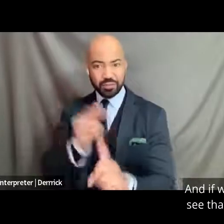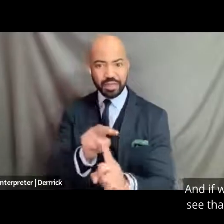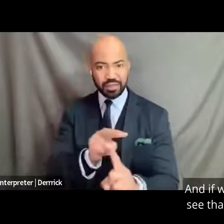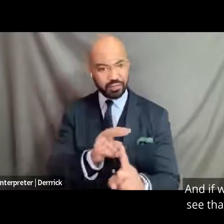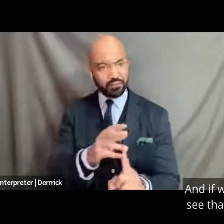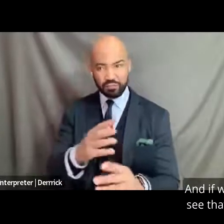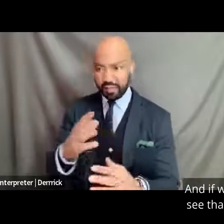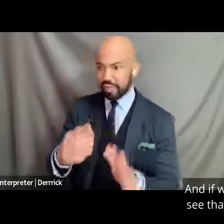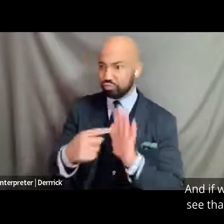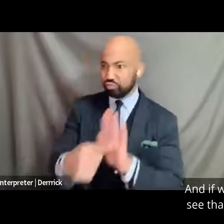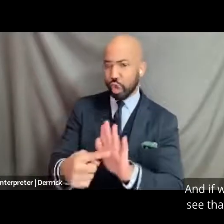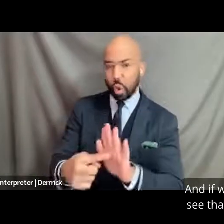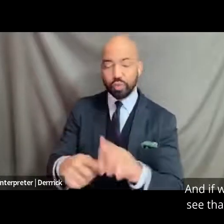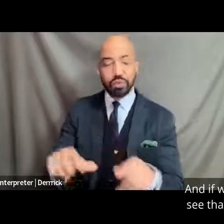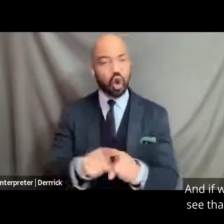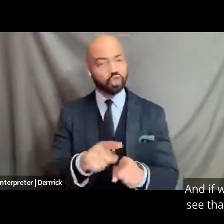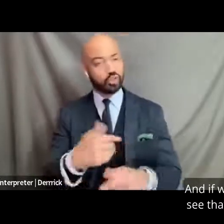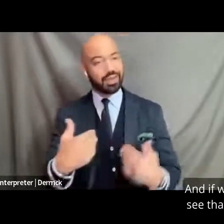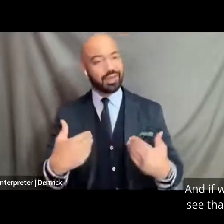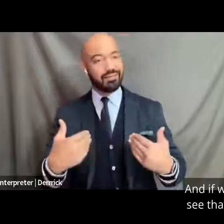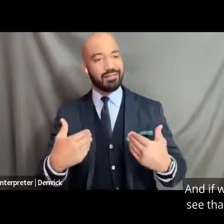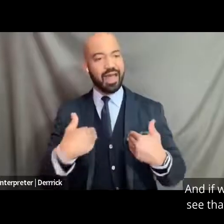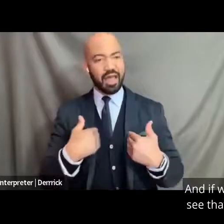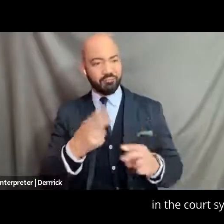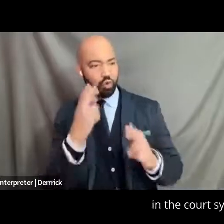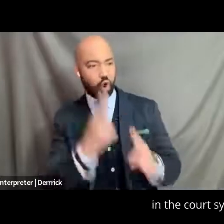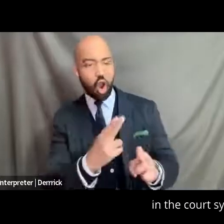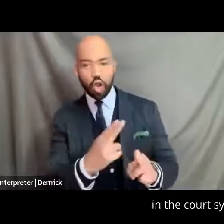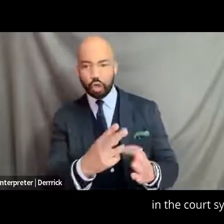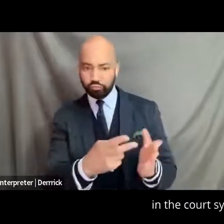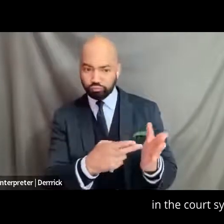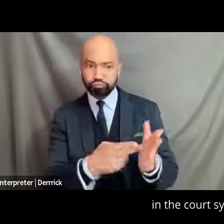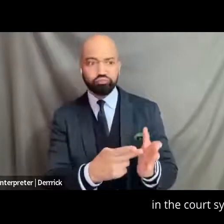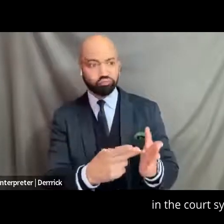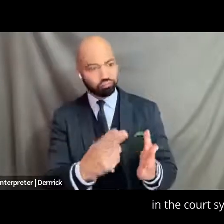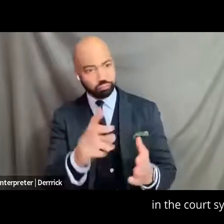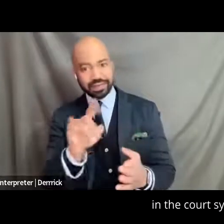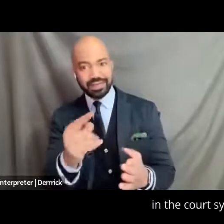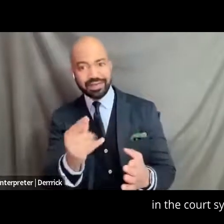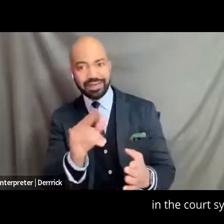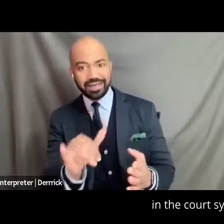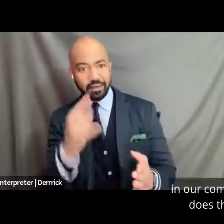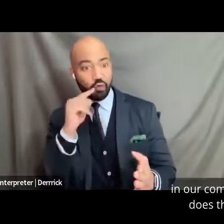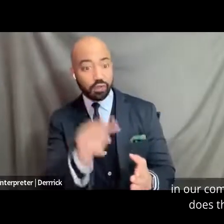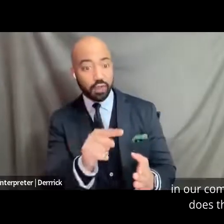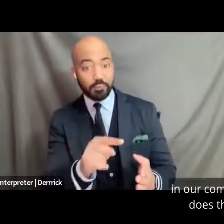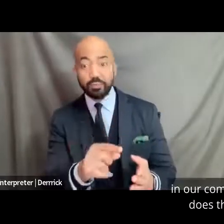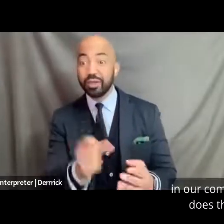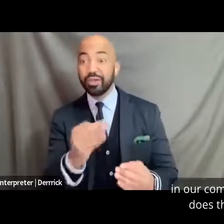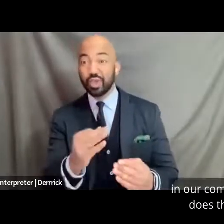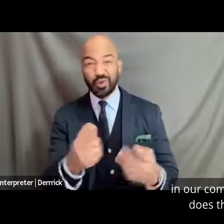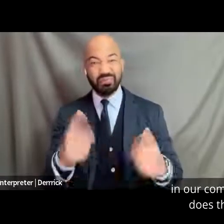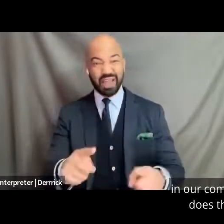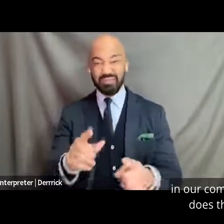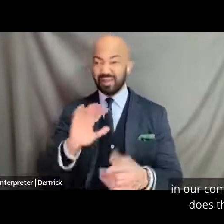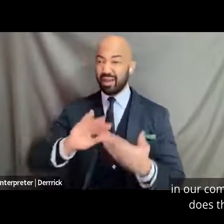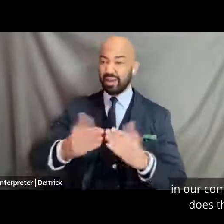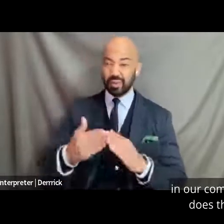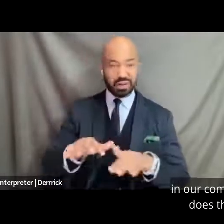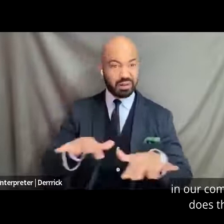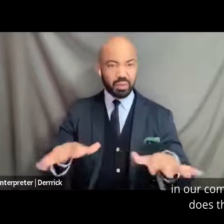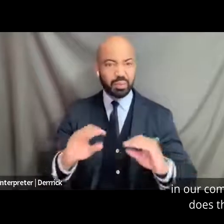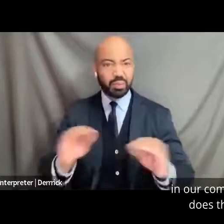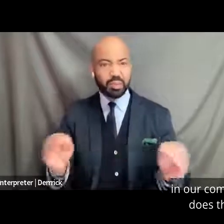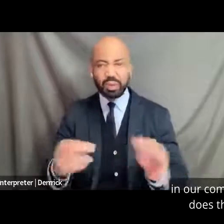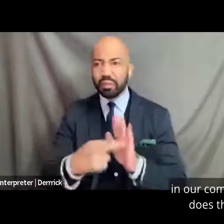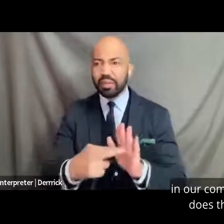if we don't necessarily see that support reflected in the court system in our government in our communities then where where does